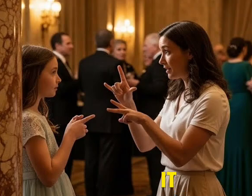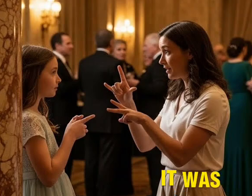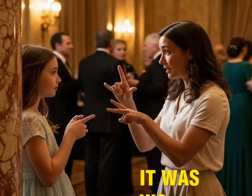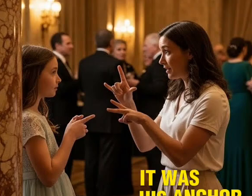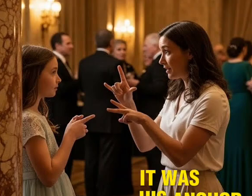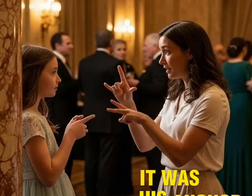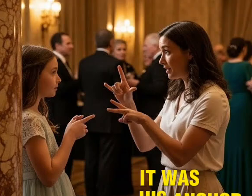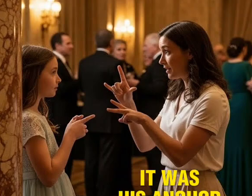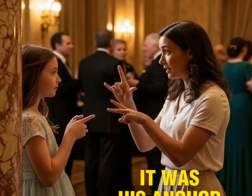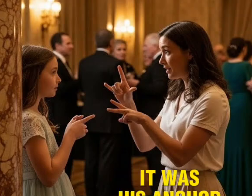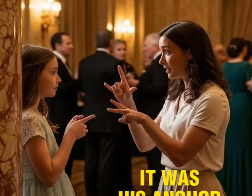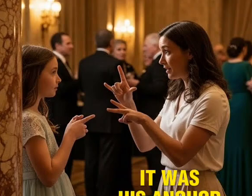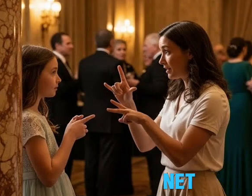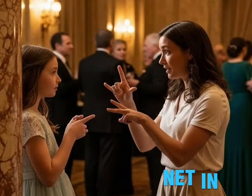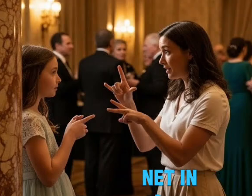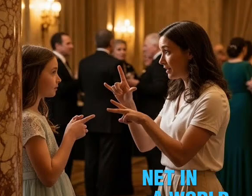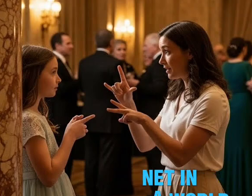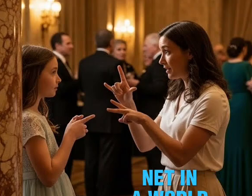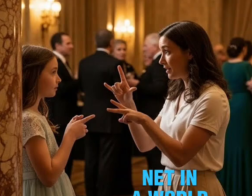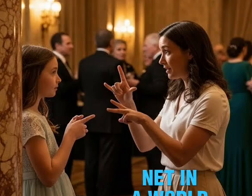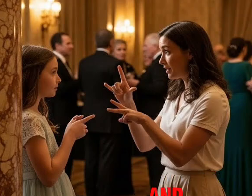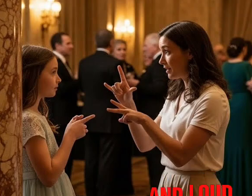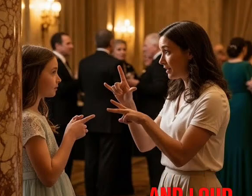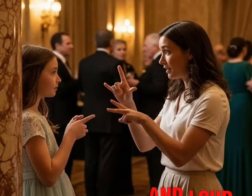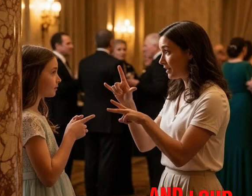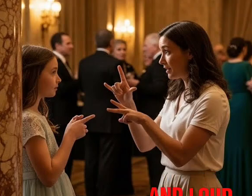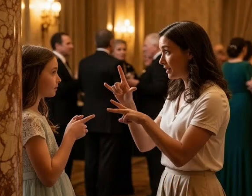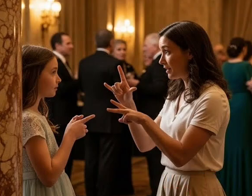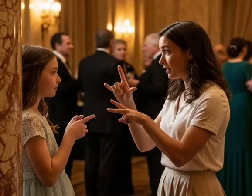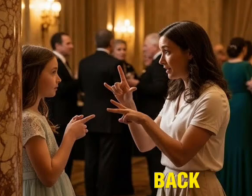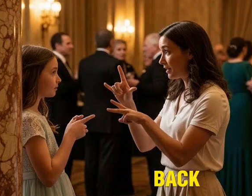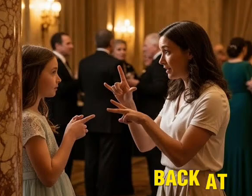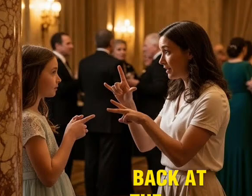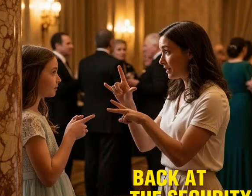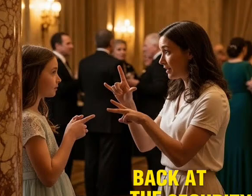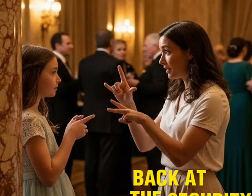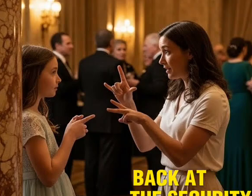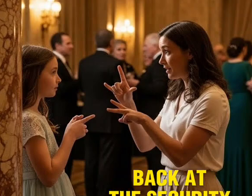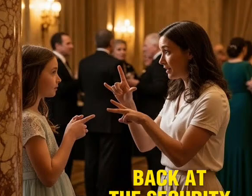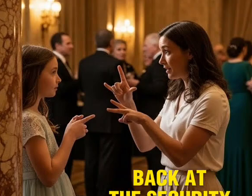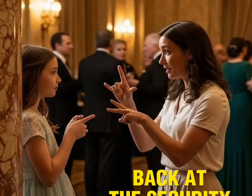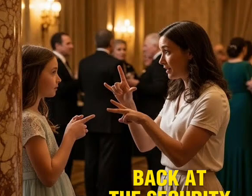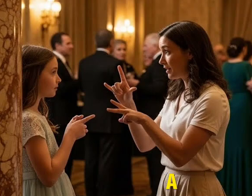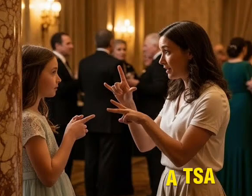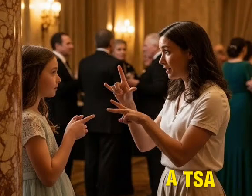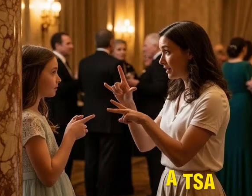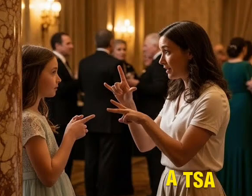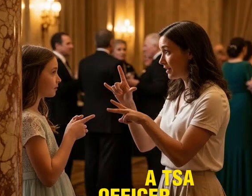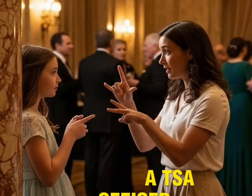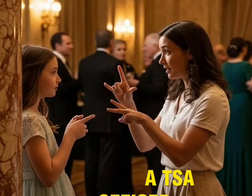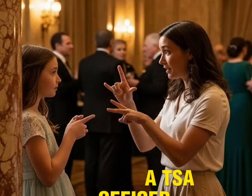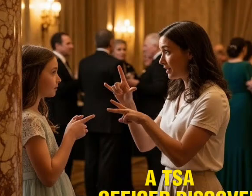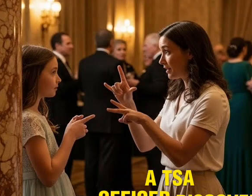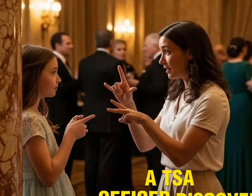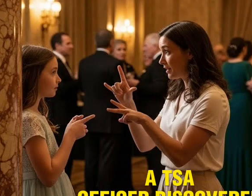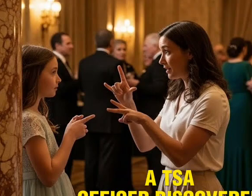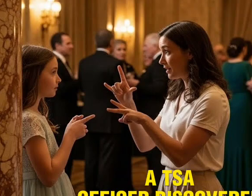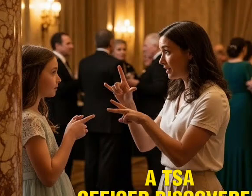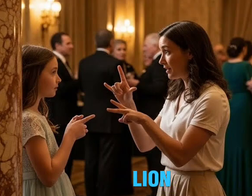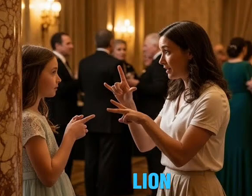his anchor, his safety net in a world too big and loud. Back at the security checkpoint, a TSA officer discovered the stuffed lion